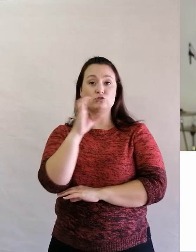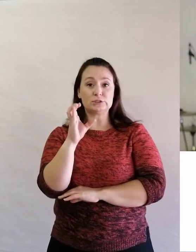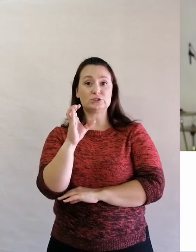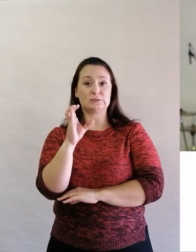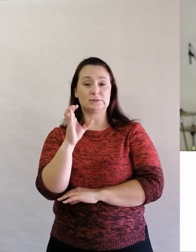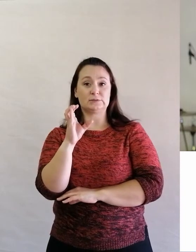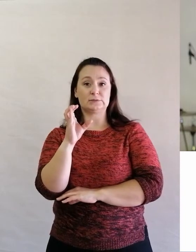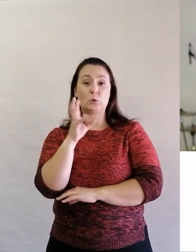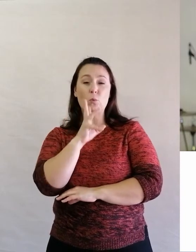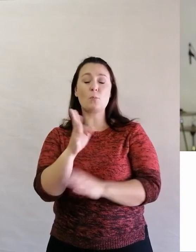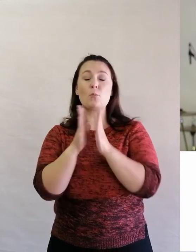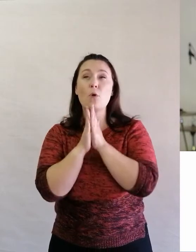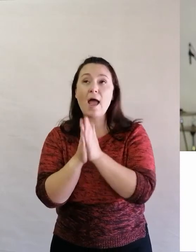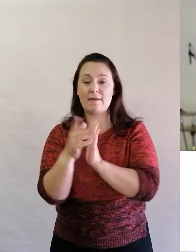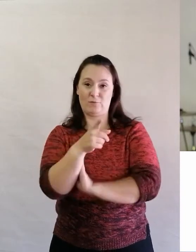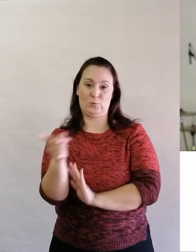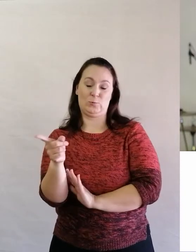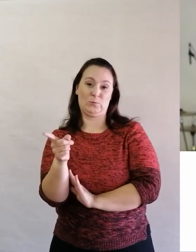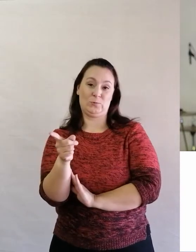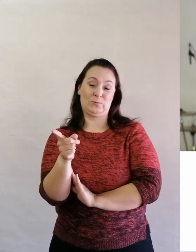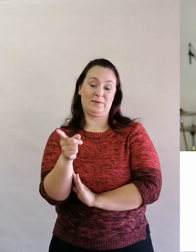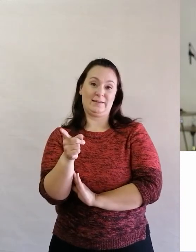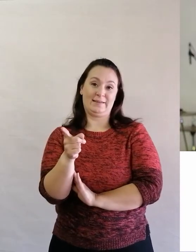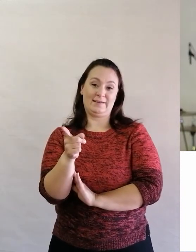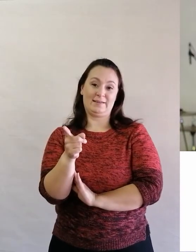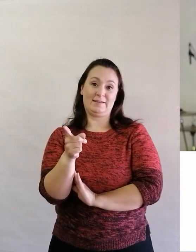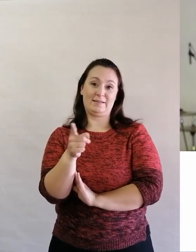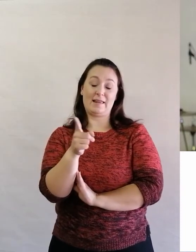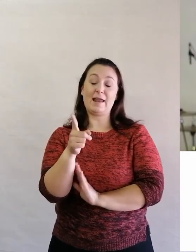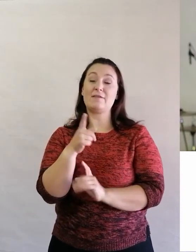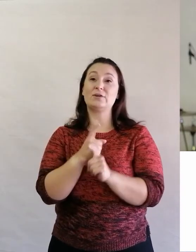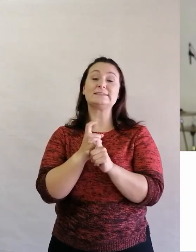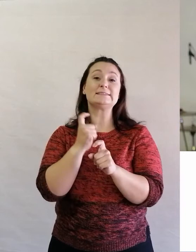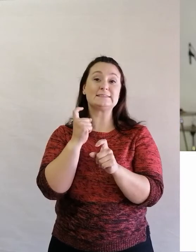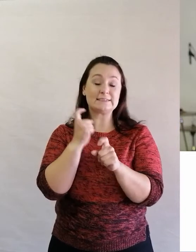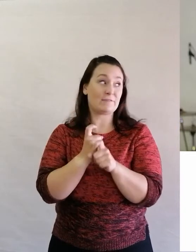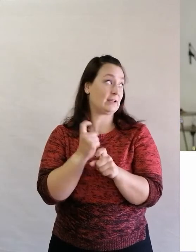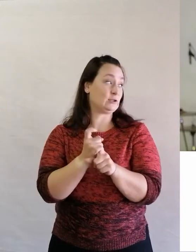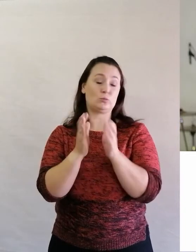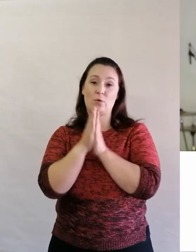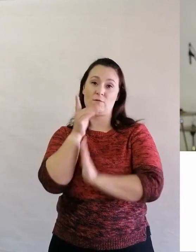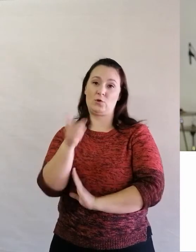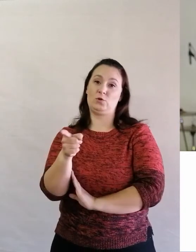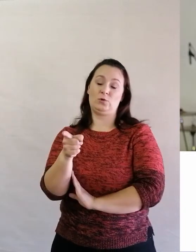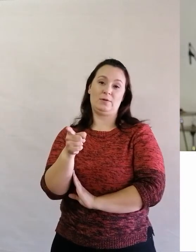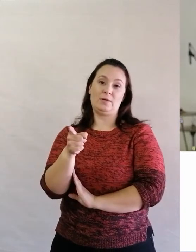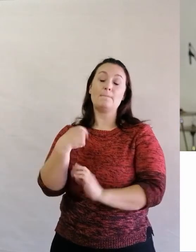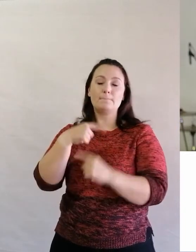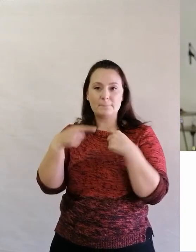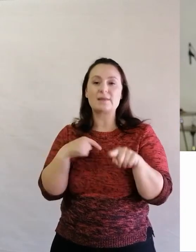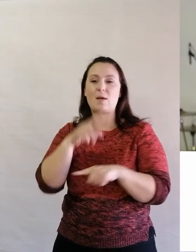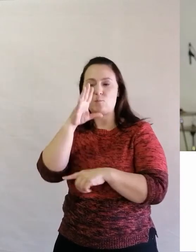get together to pray for you. You heard us. And he said, I found it very difficult to pray for your salvation, but I did. There